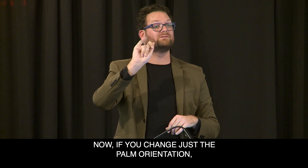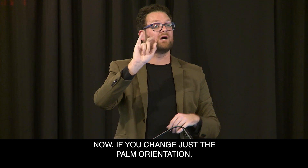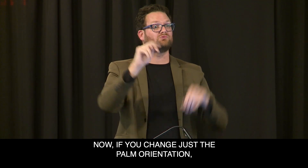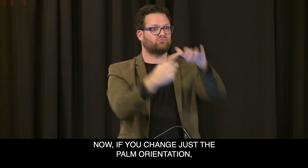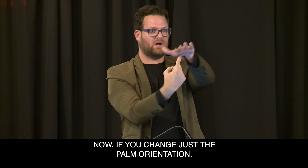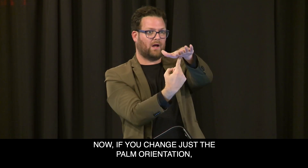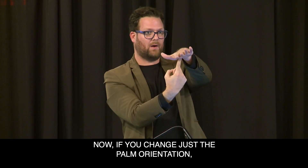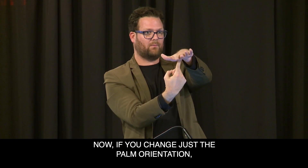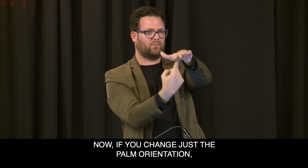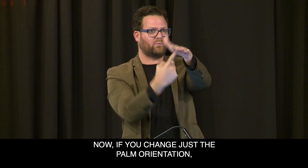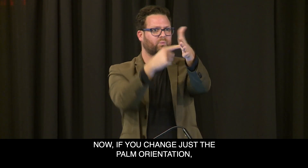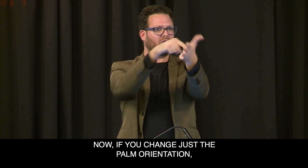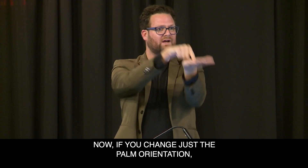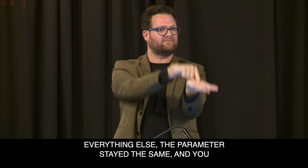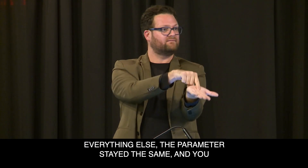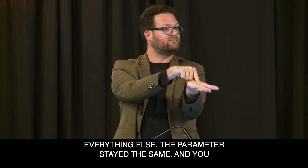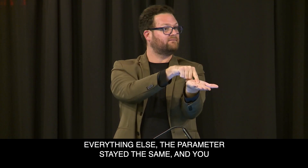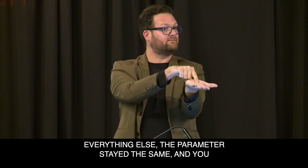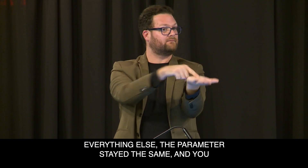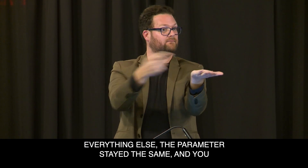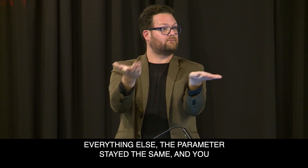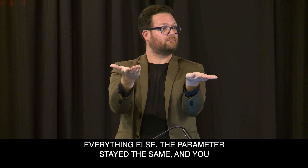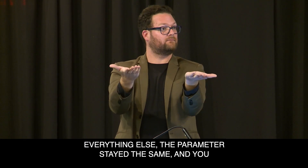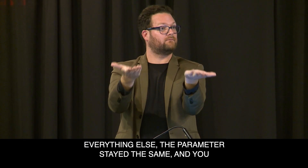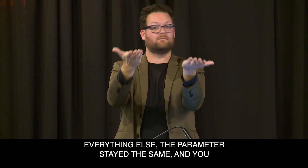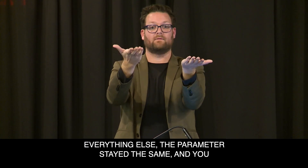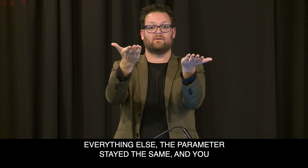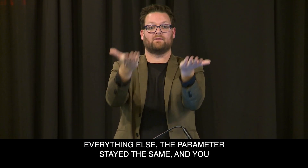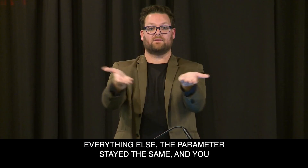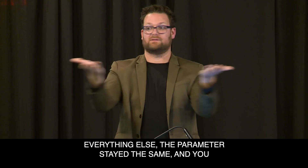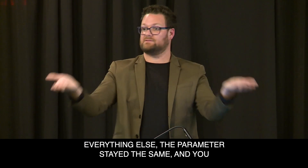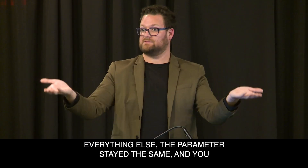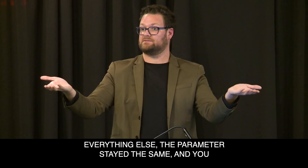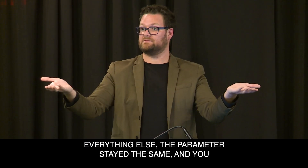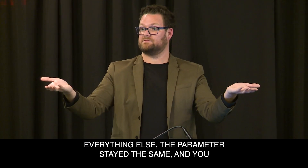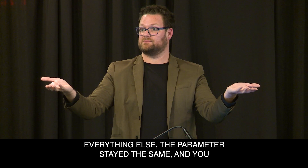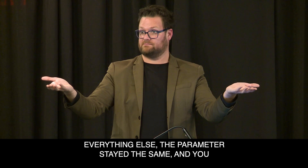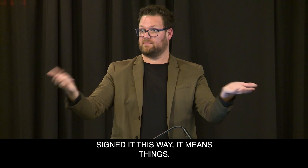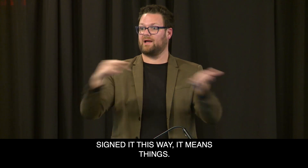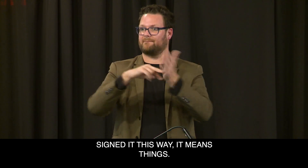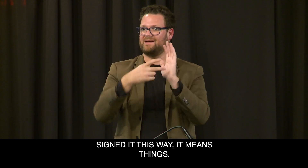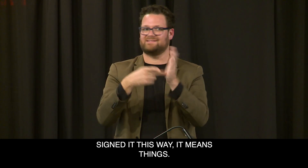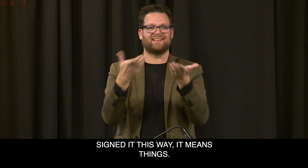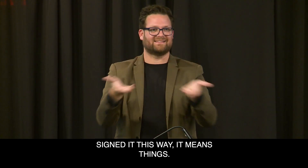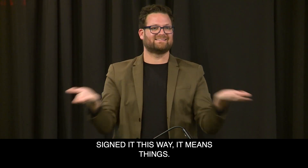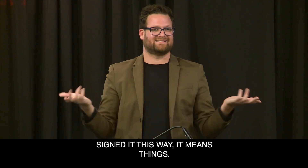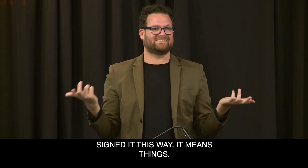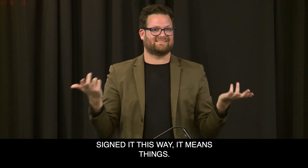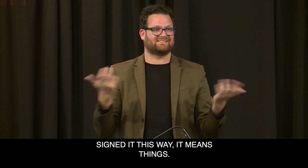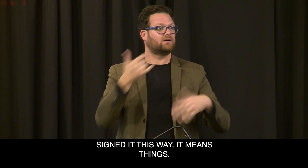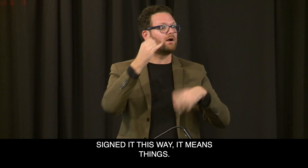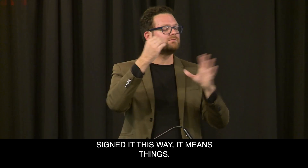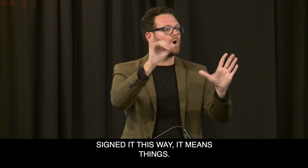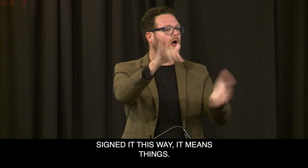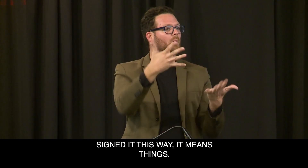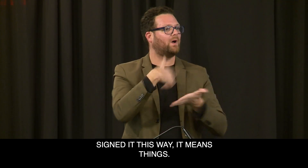just the palm orientation, everything else, the parameters stay the same, and you sign it this way, it means things.